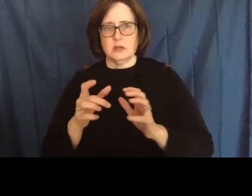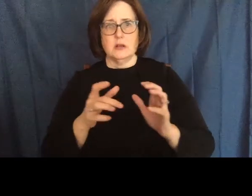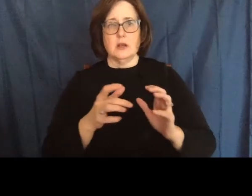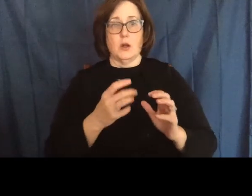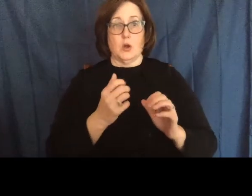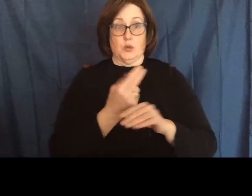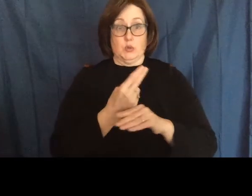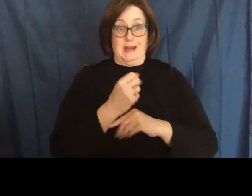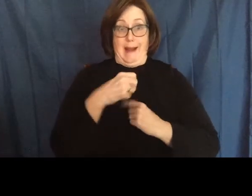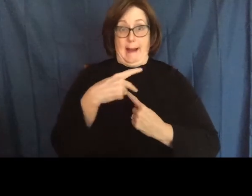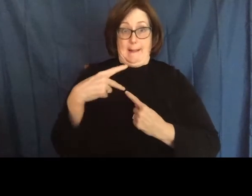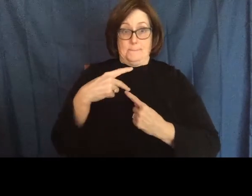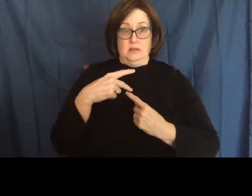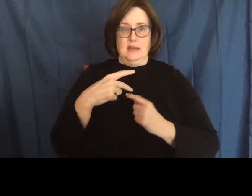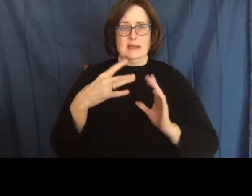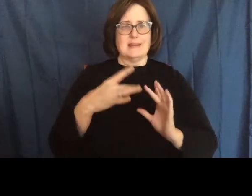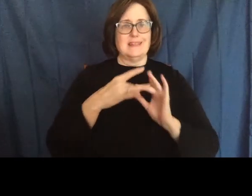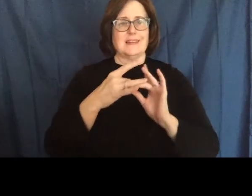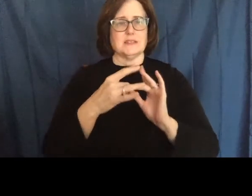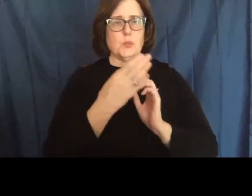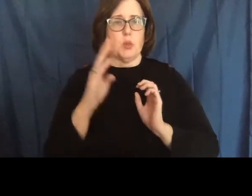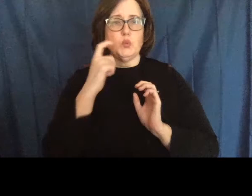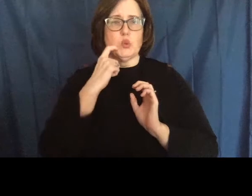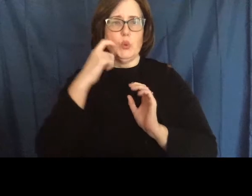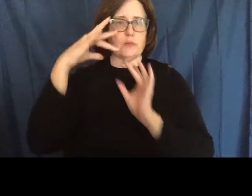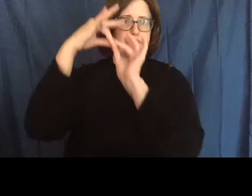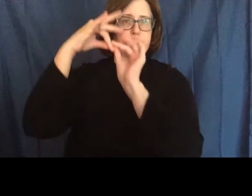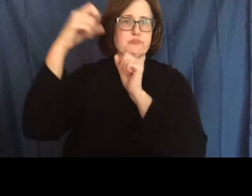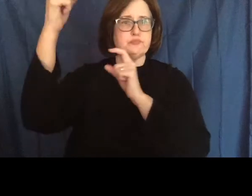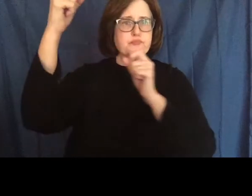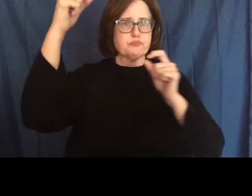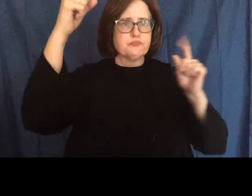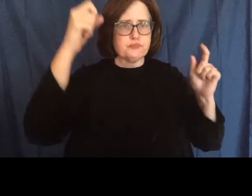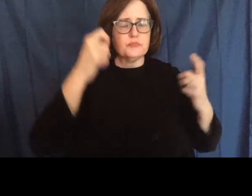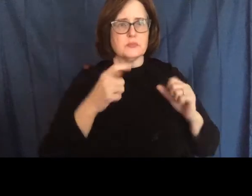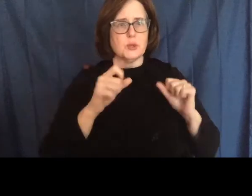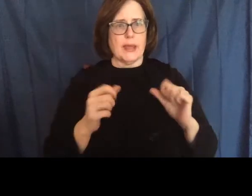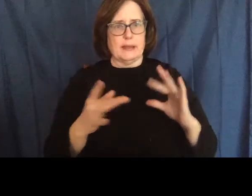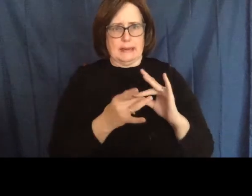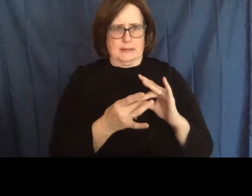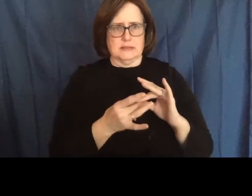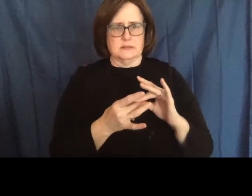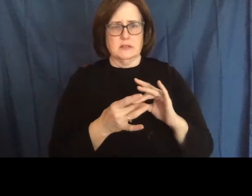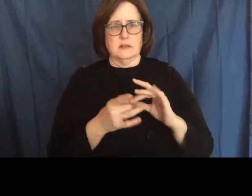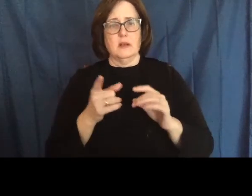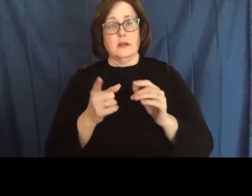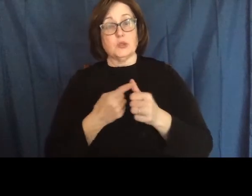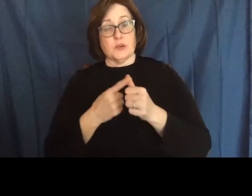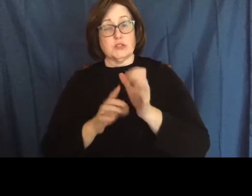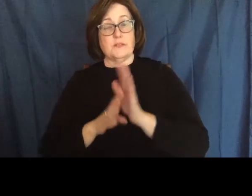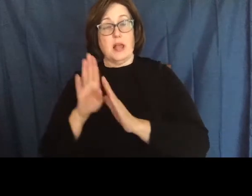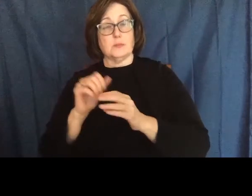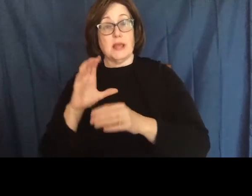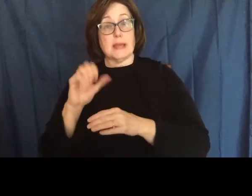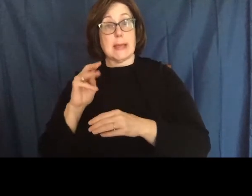It was designed originally by Microsoft researchers in Cambridge, UK. It was actually a passion project of one of